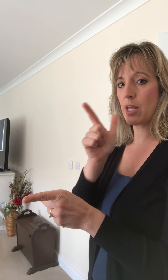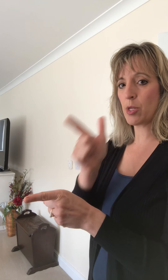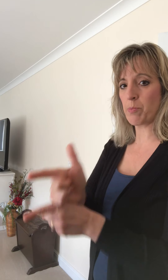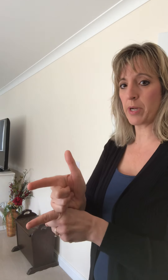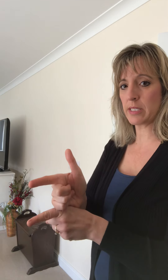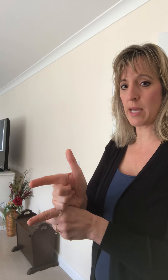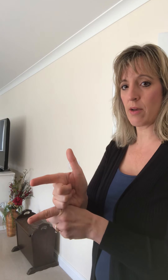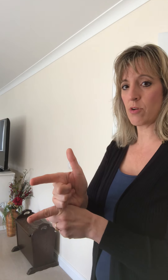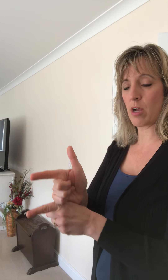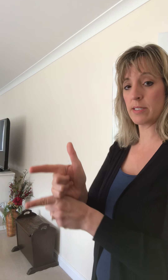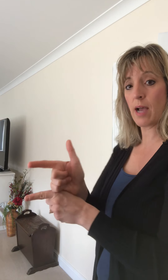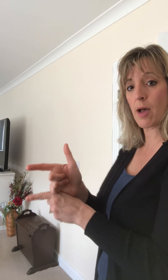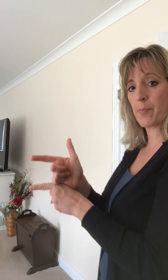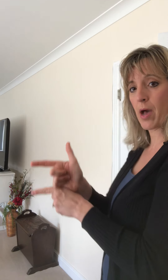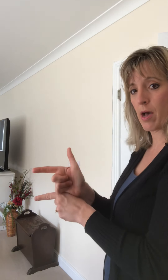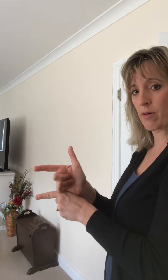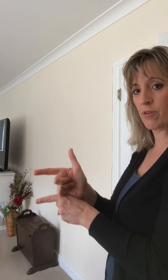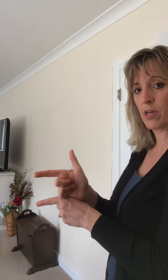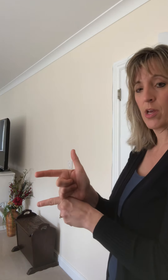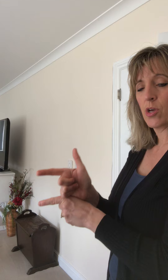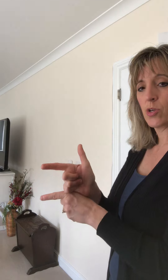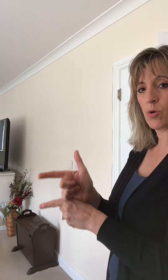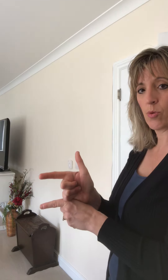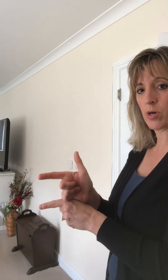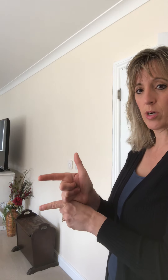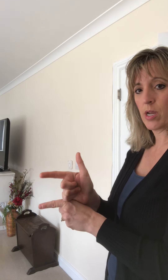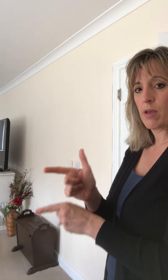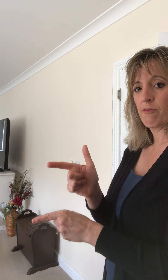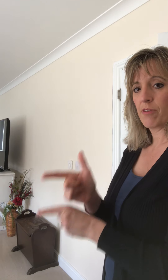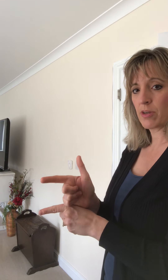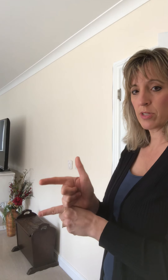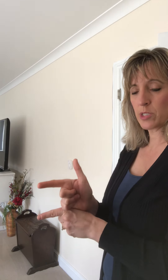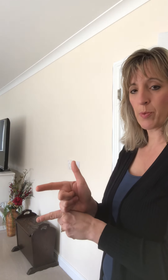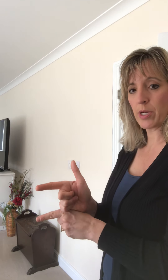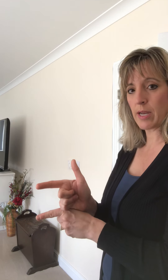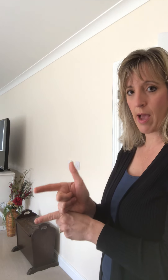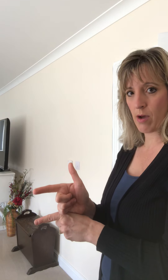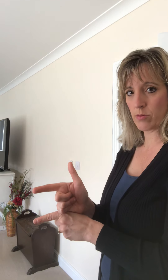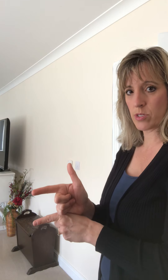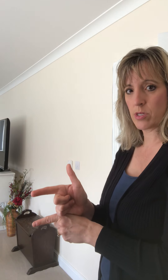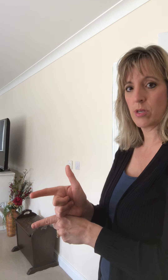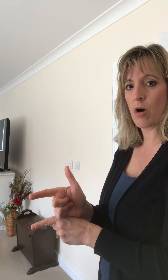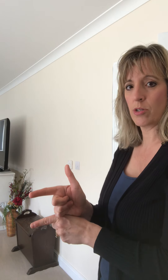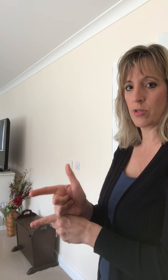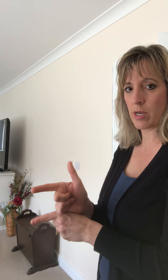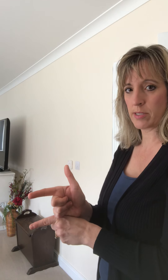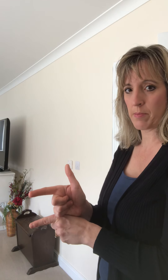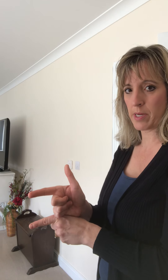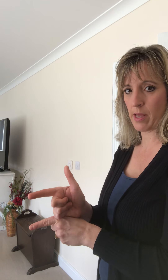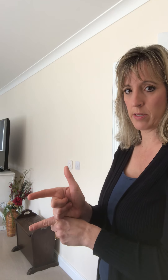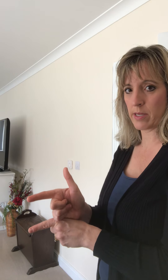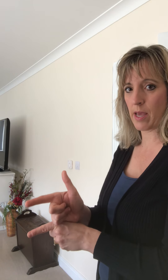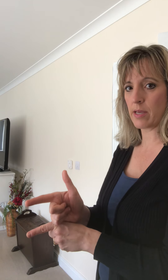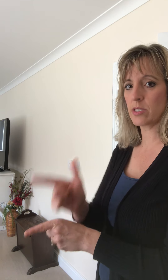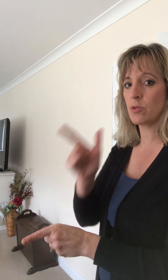you bring it down on top of your finger that's pointed out on your non-dominant hand, okay? So this